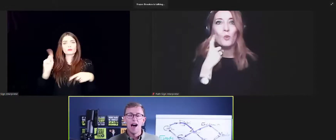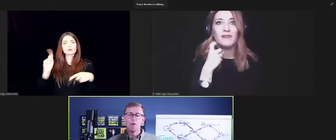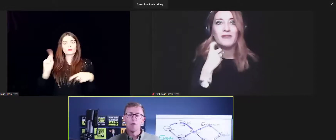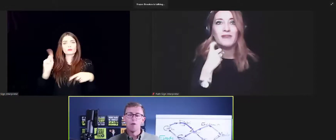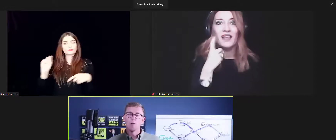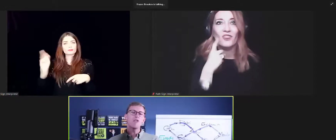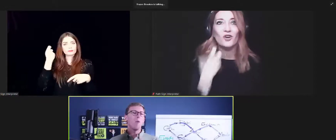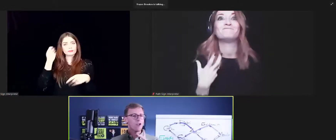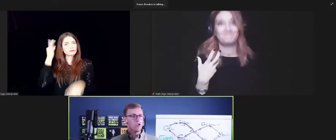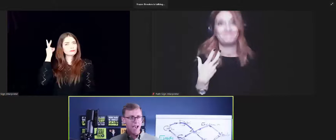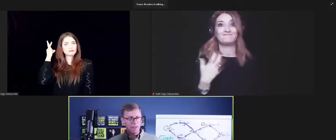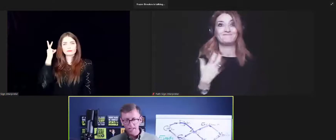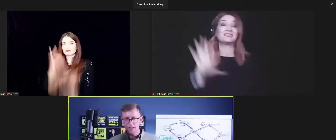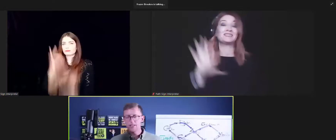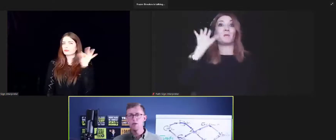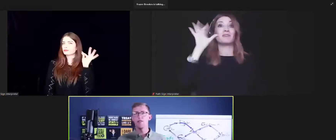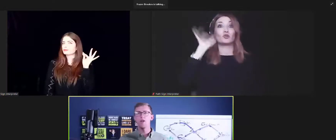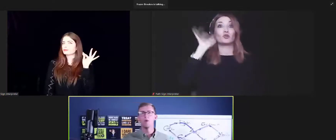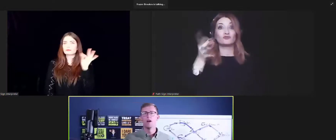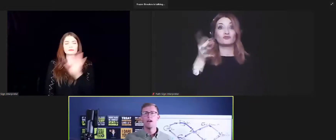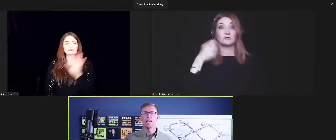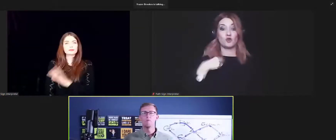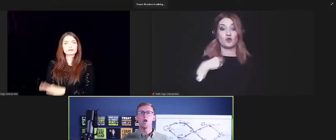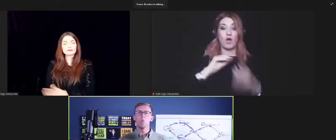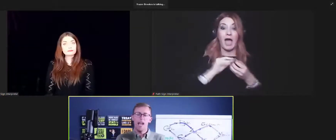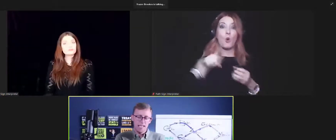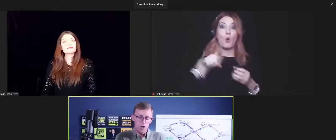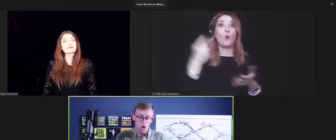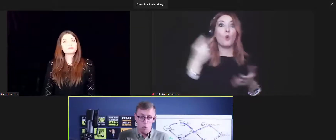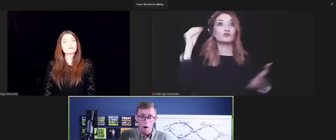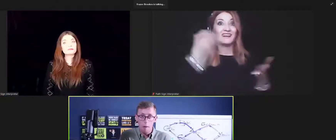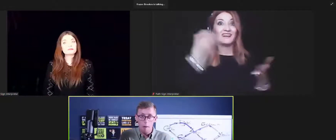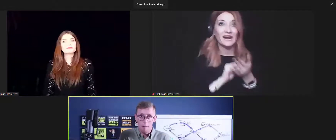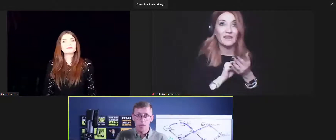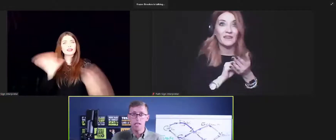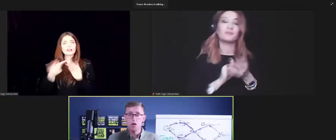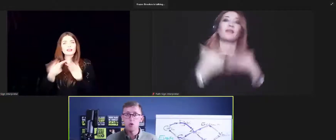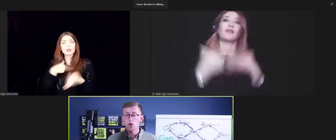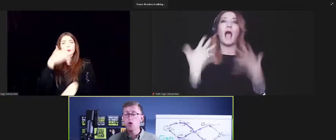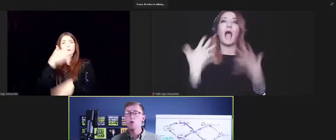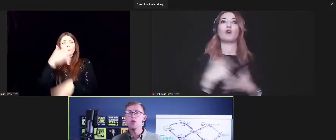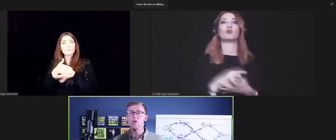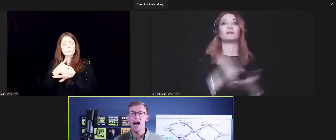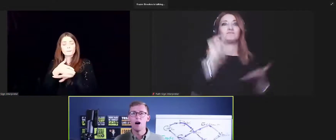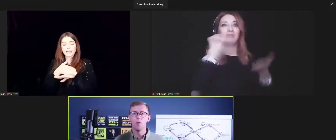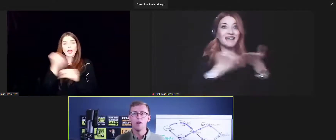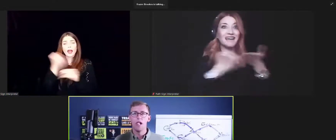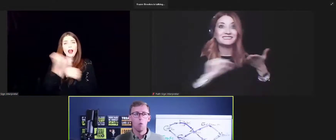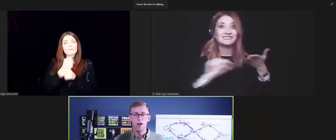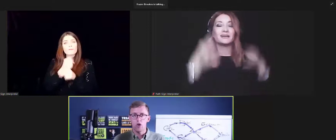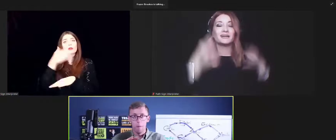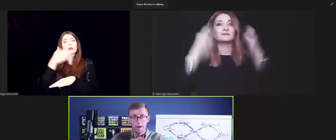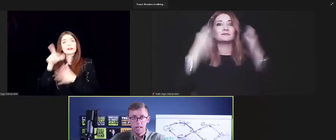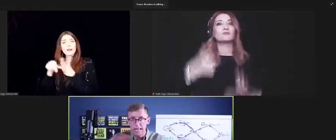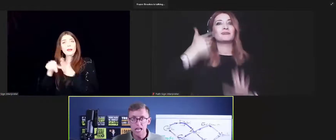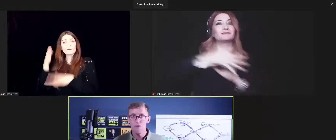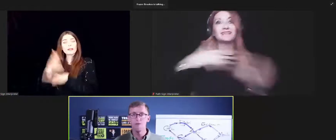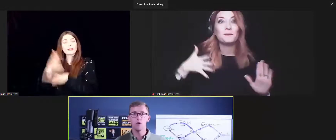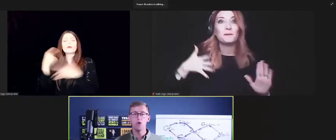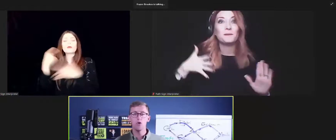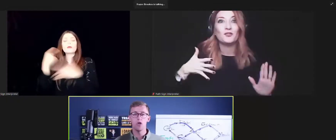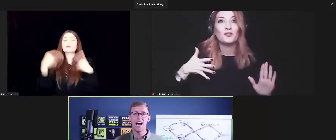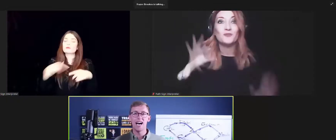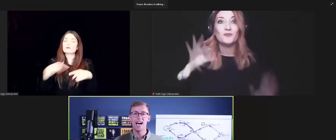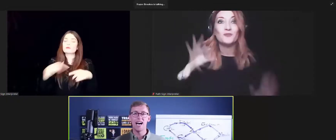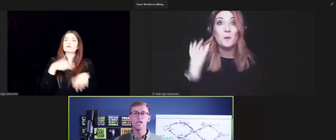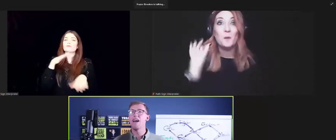the reason why I share this activity with you is because when I teach you what I'm about to teach you and show you now, which completely